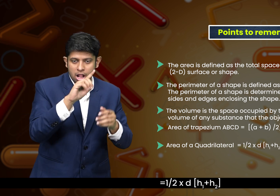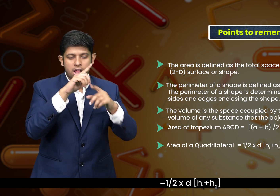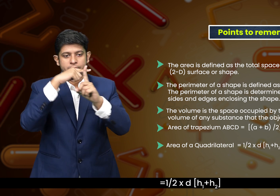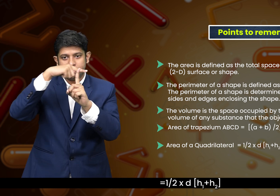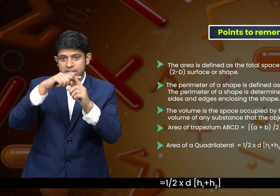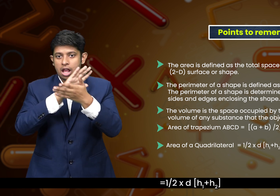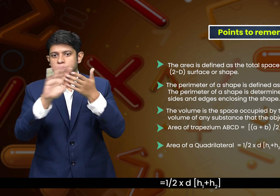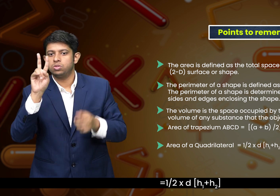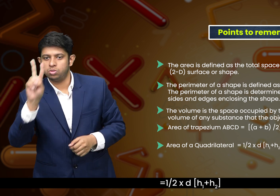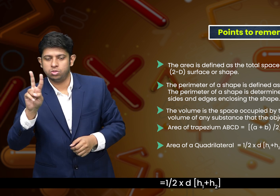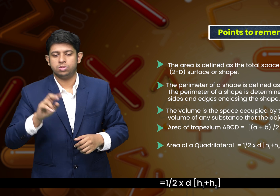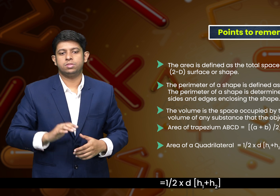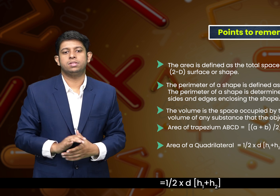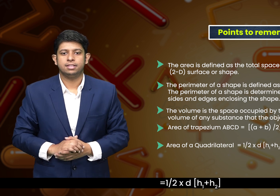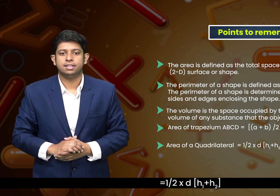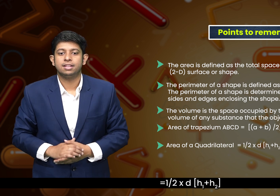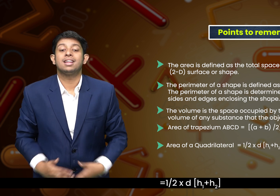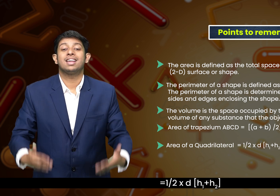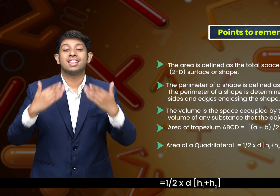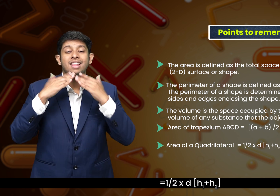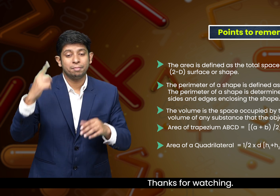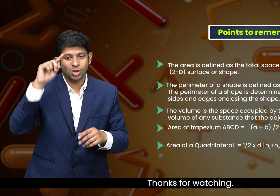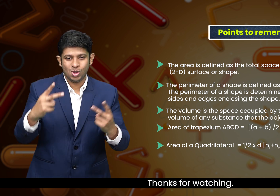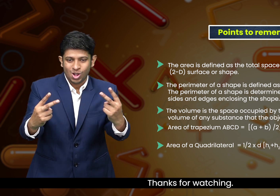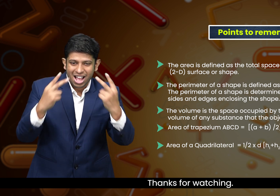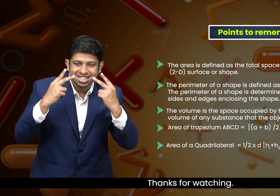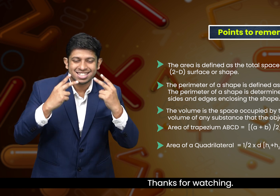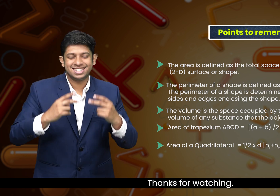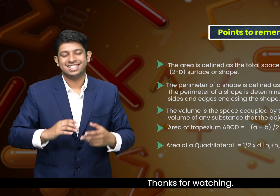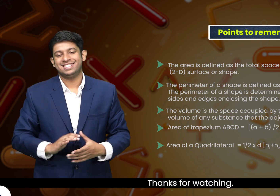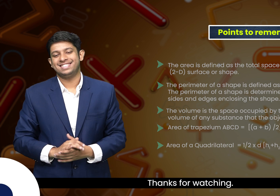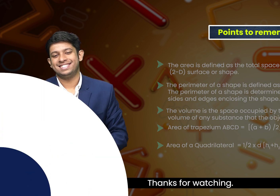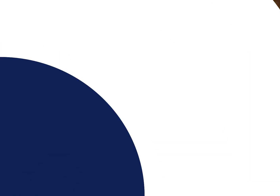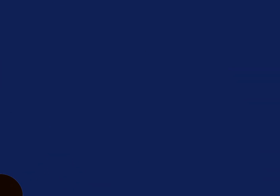Thanks for watching.